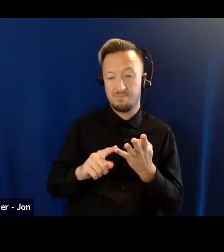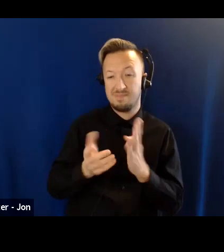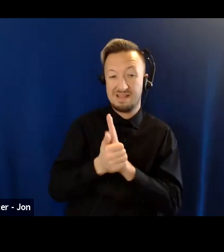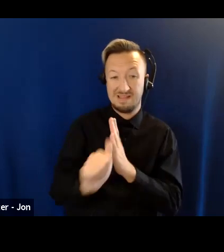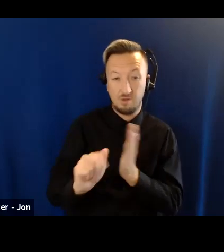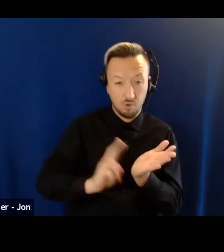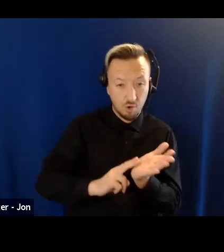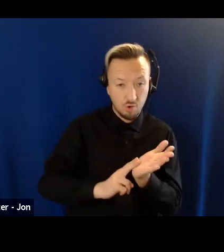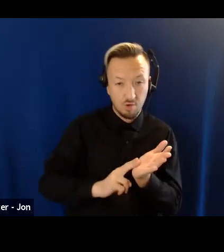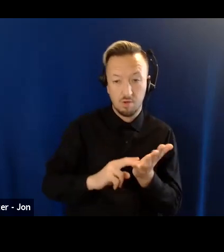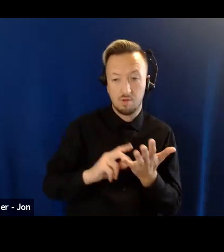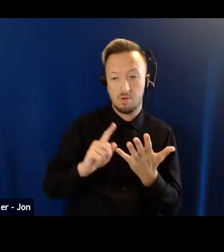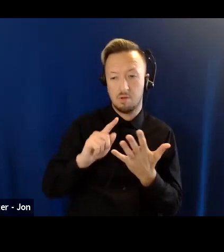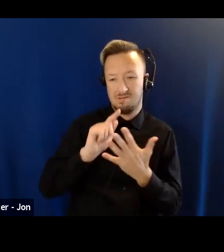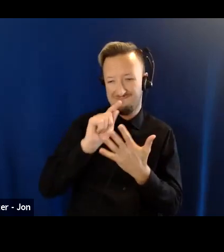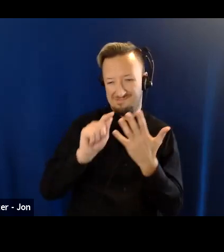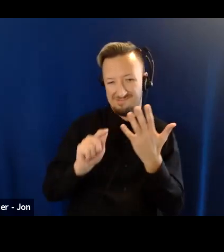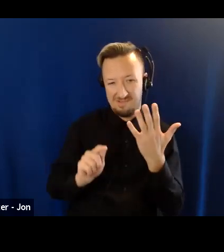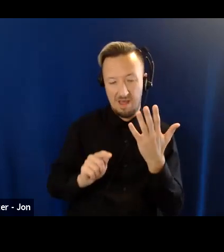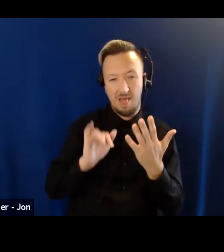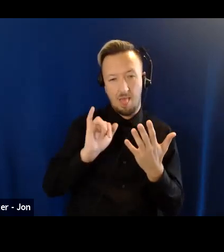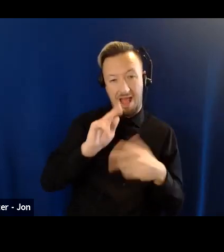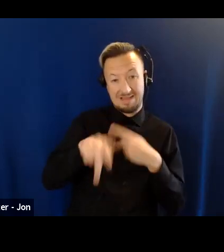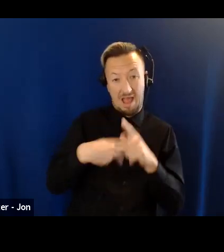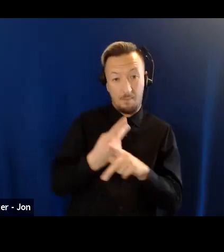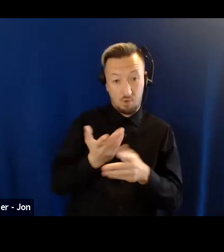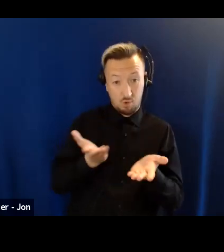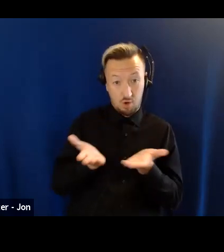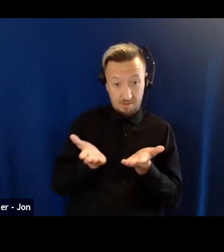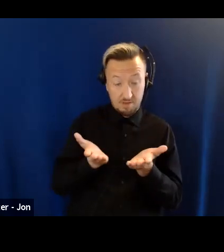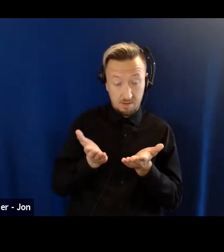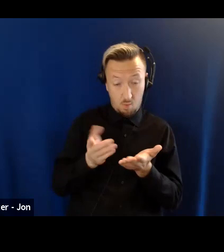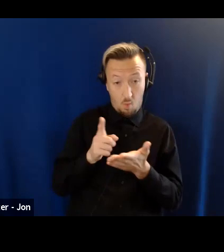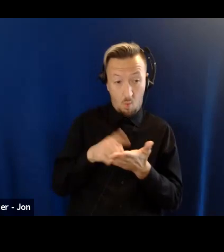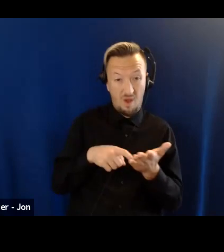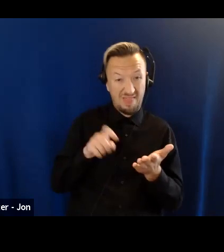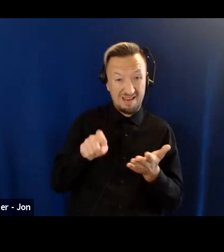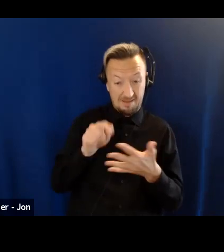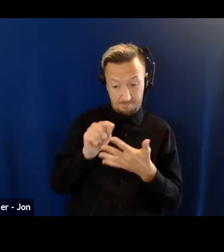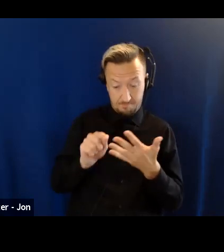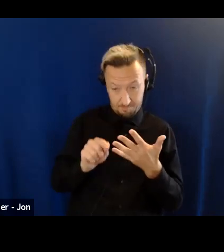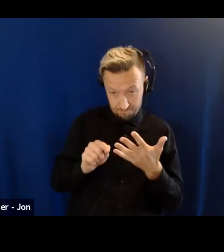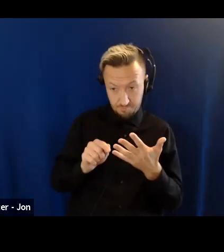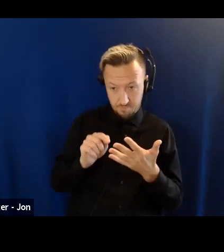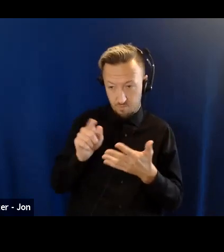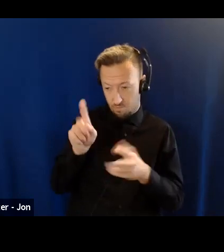nursing, any types of services that they would get out in the community, they're able to get while being in the hotel.